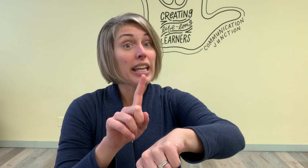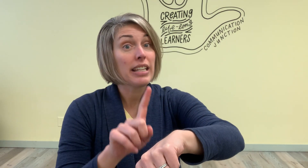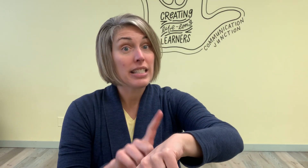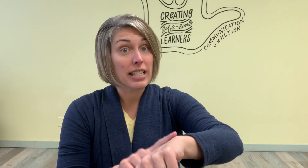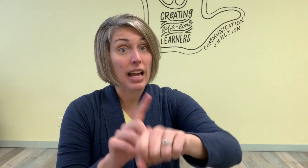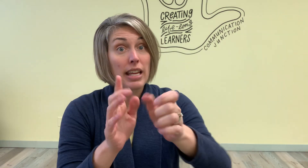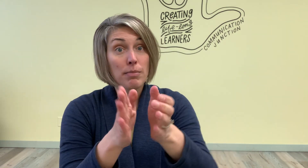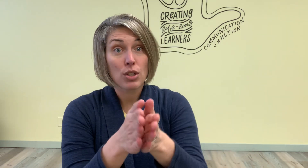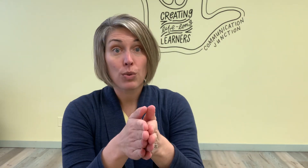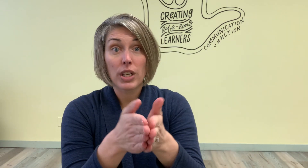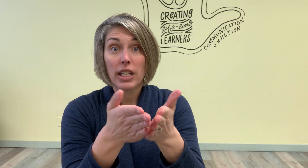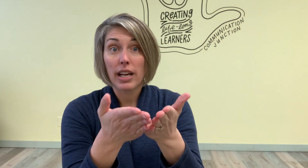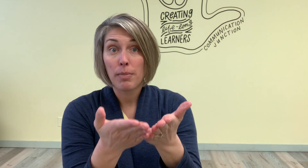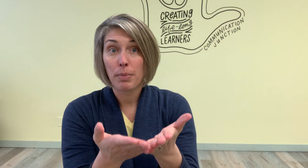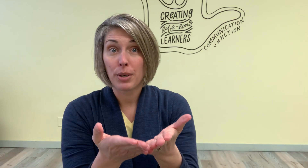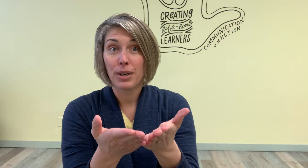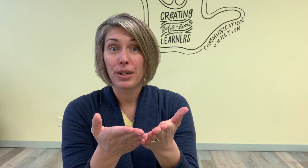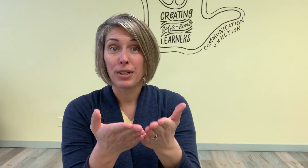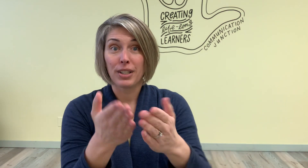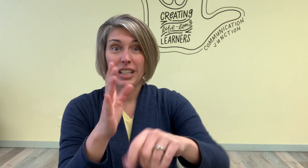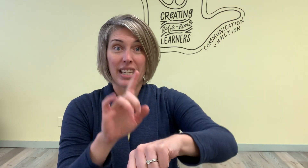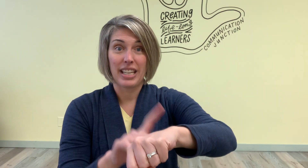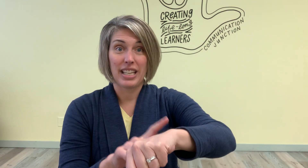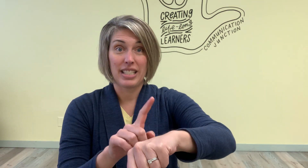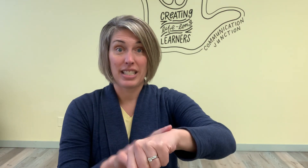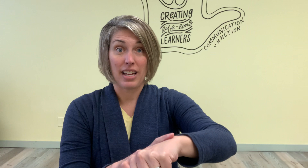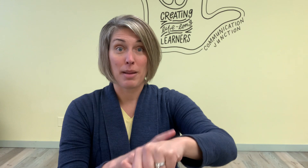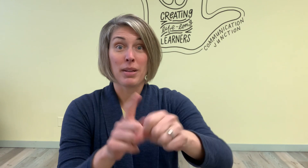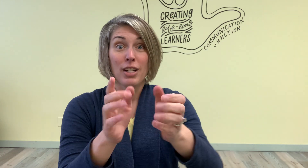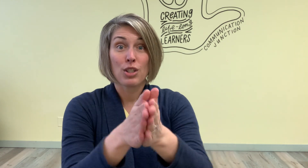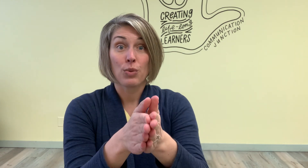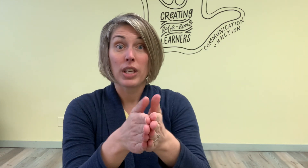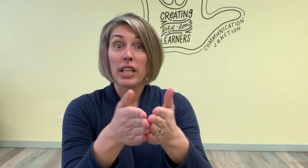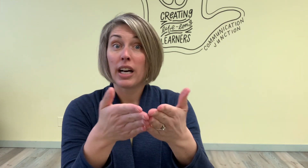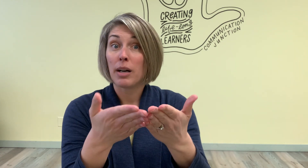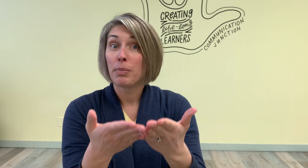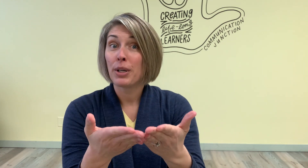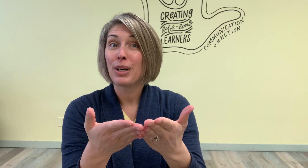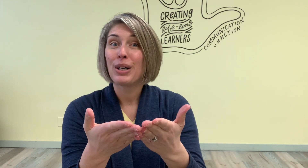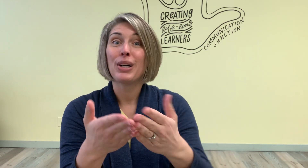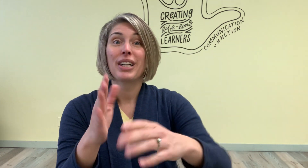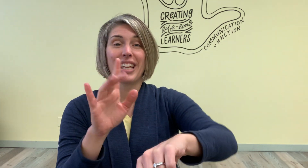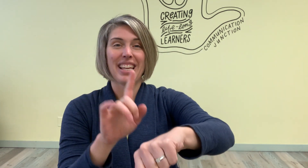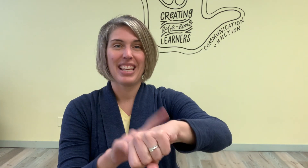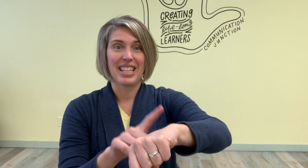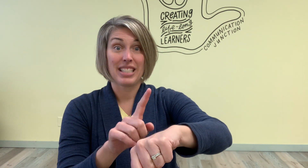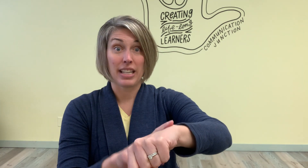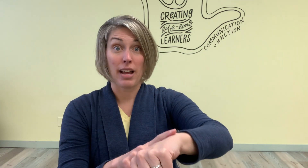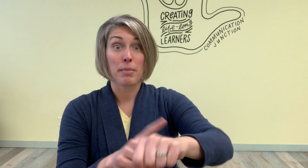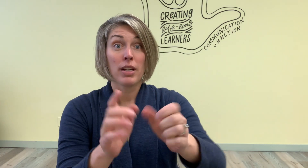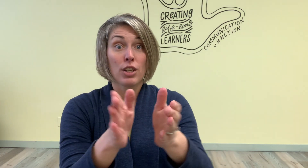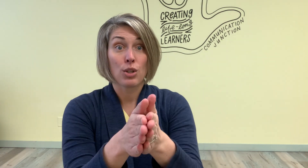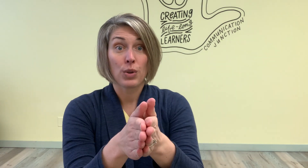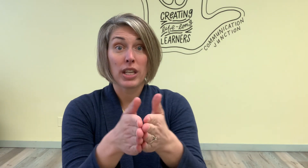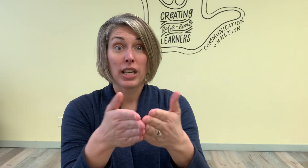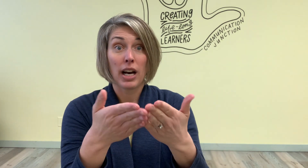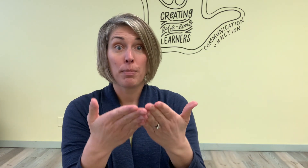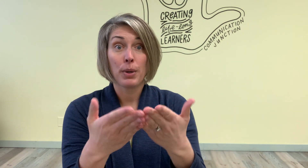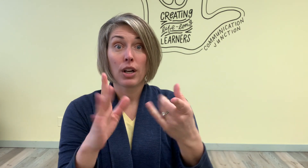is time to read a book. It is time to read a book. It is time to read a book